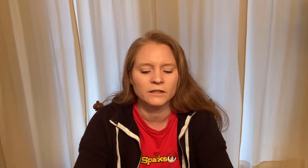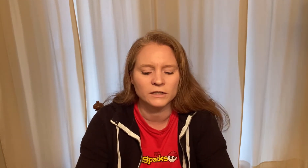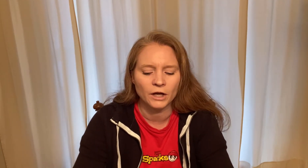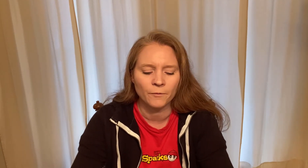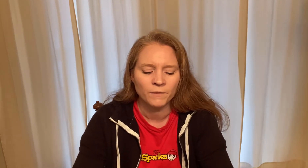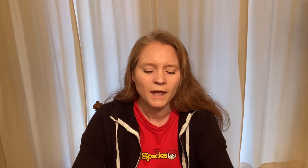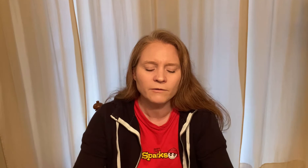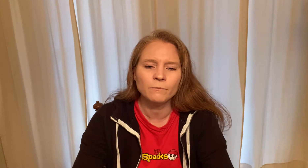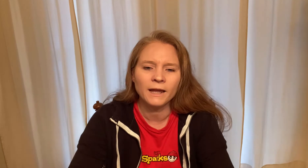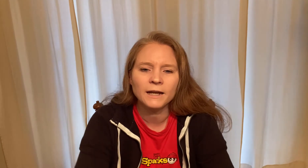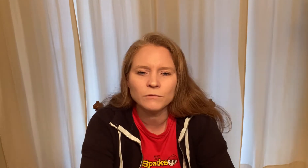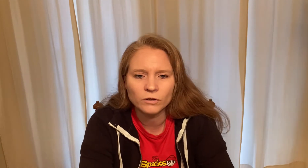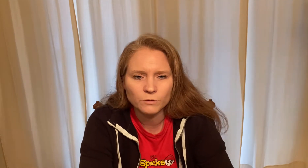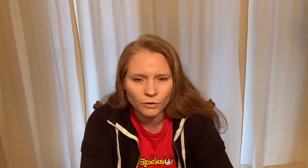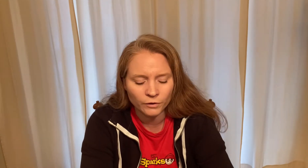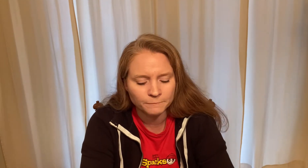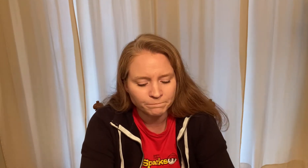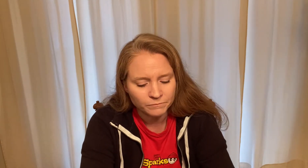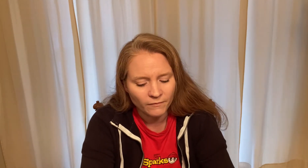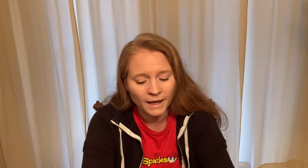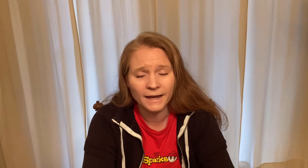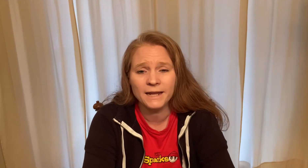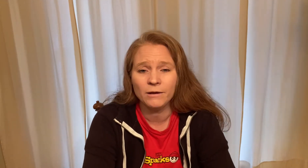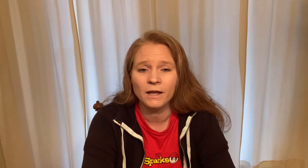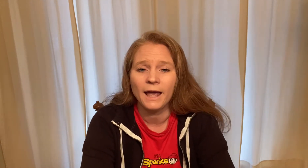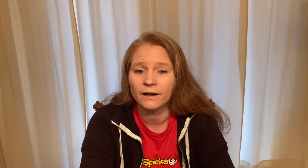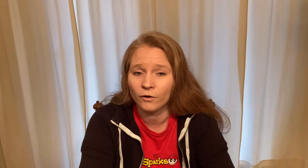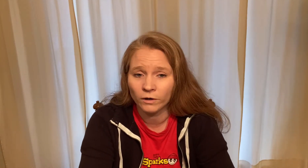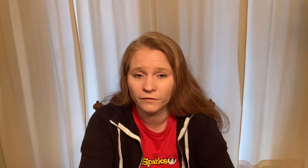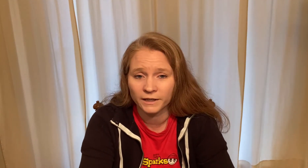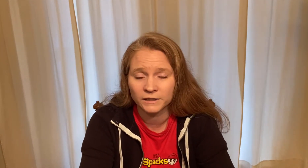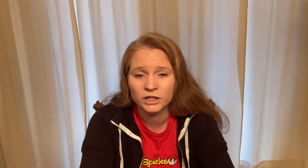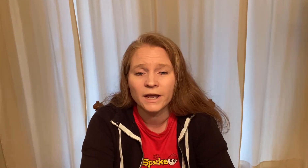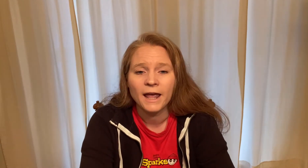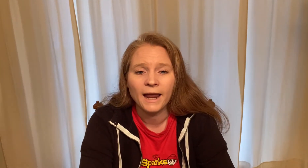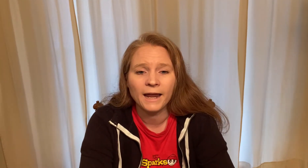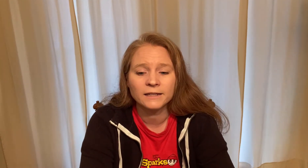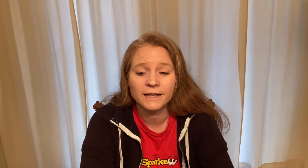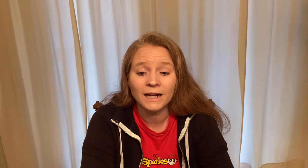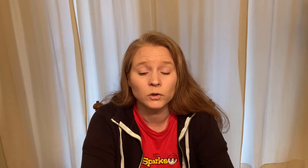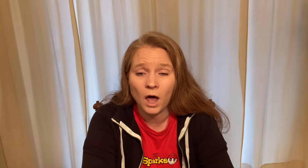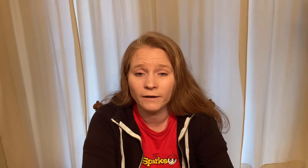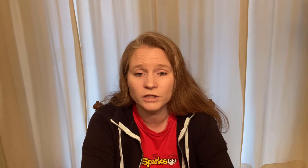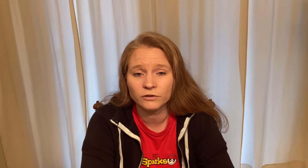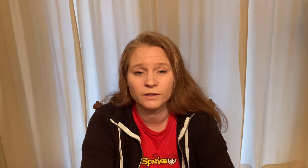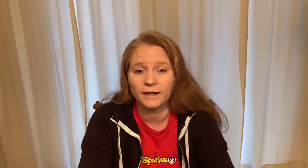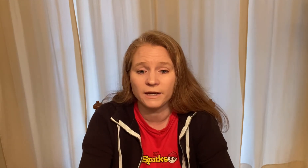ago. It was a man named George Mueller, and he had an orphanage, and he had a lot of children that needed